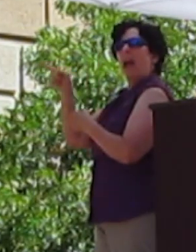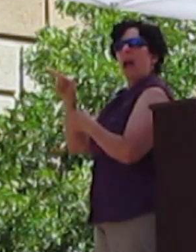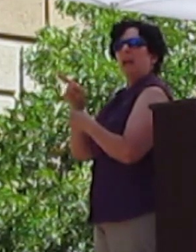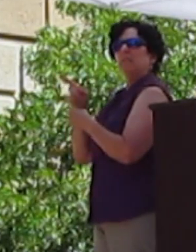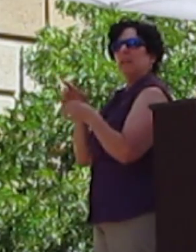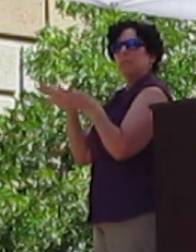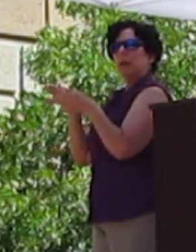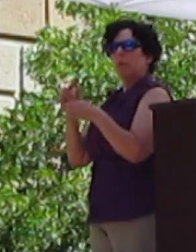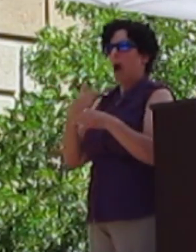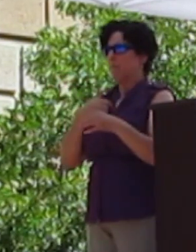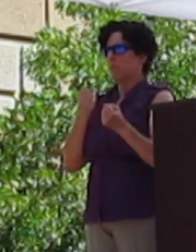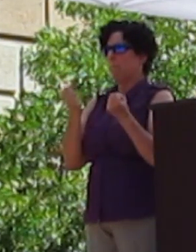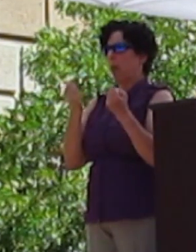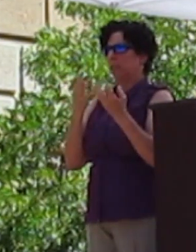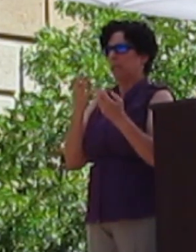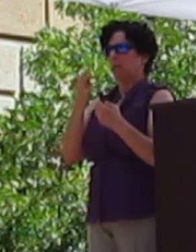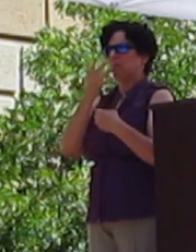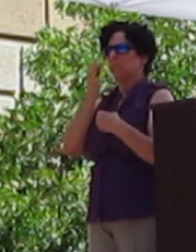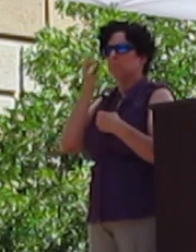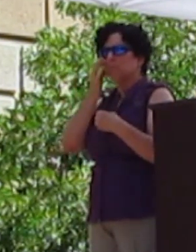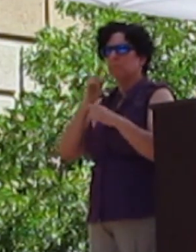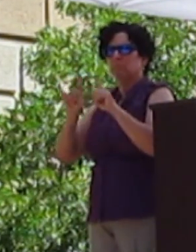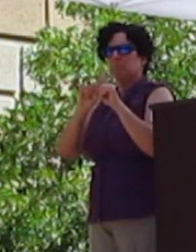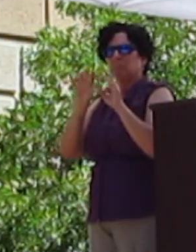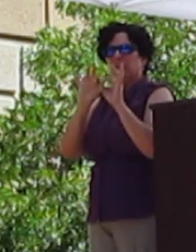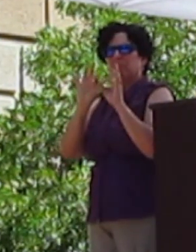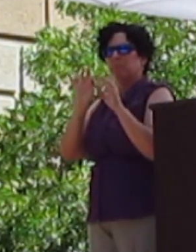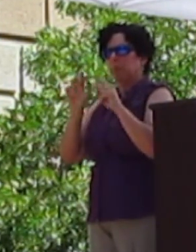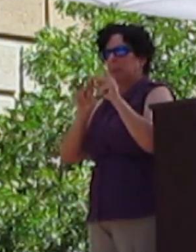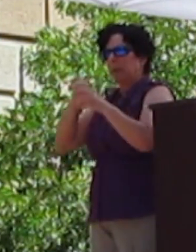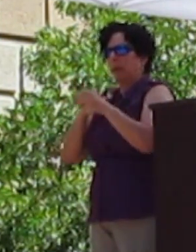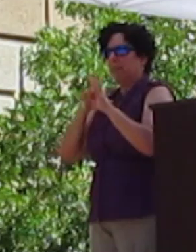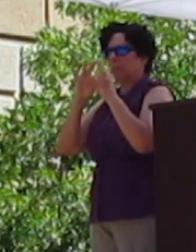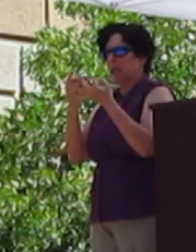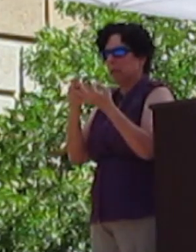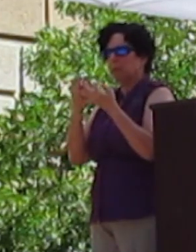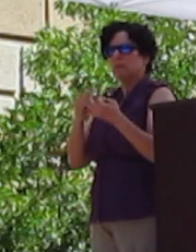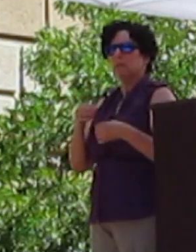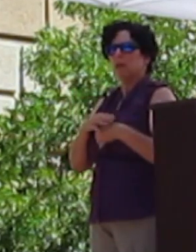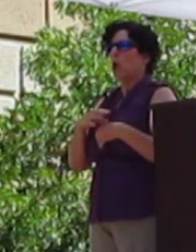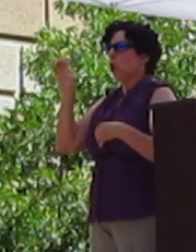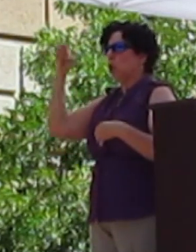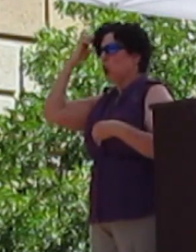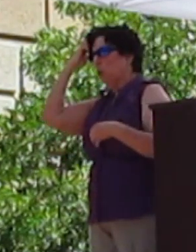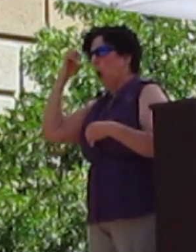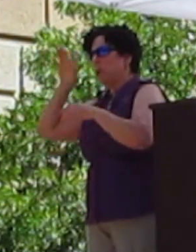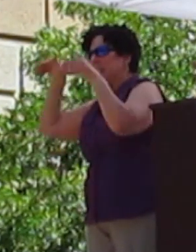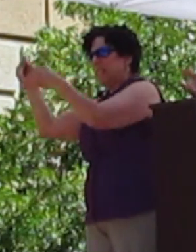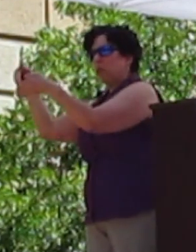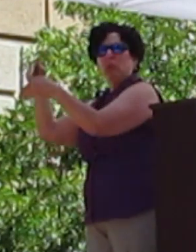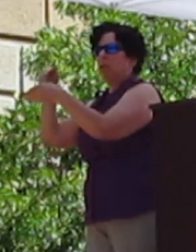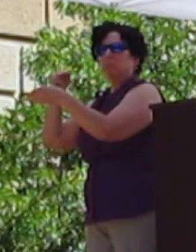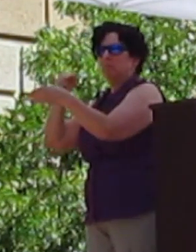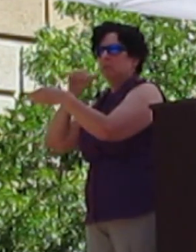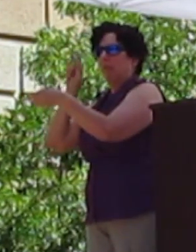I'm from a multiracial family. Eurocentric history isn't a story about everyone. It's a story that implies that Black and